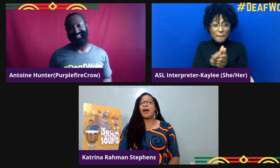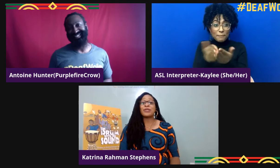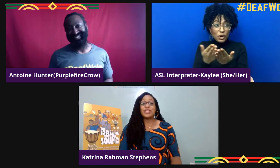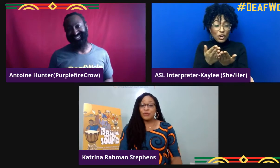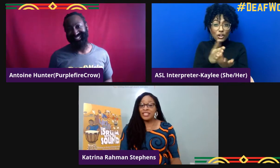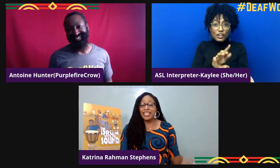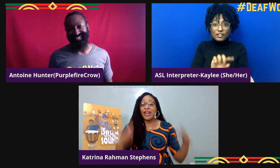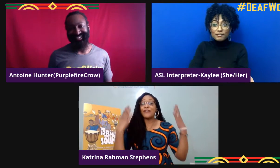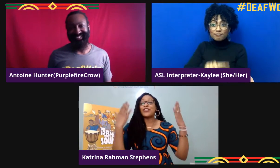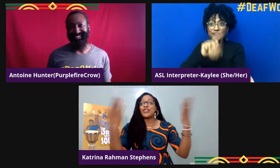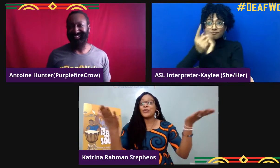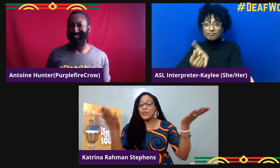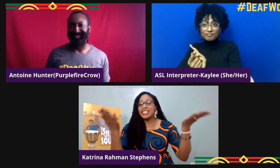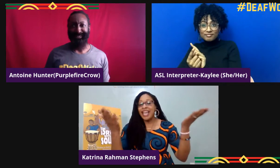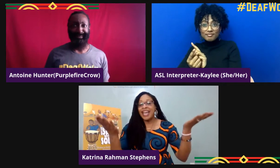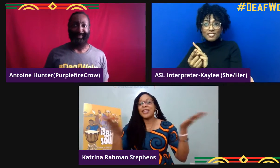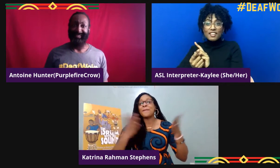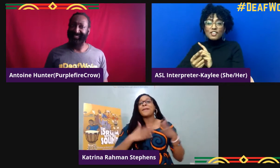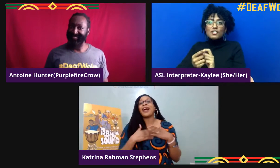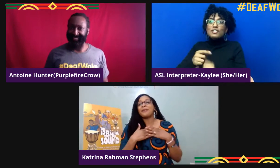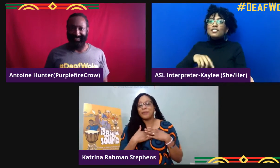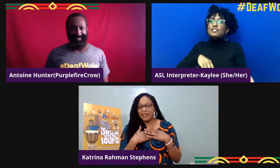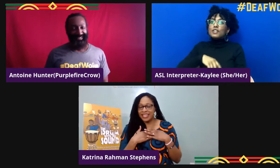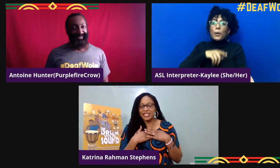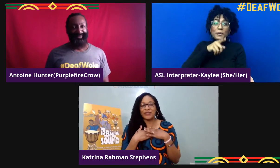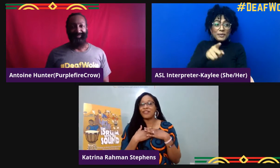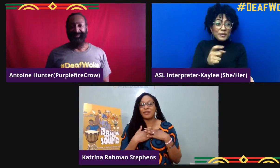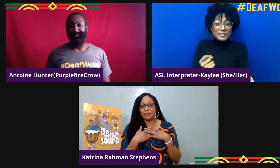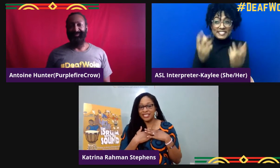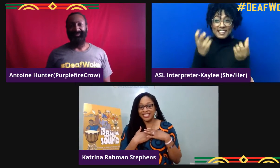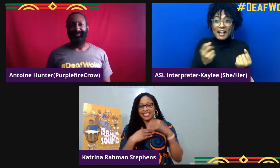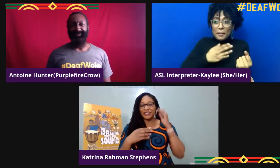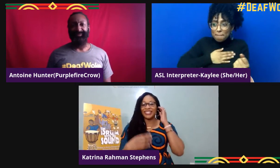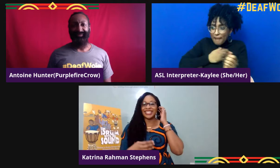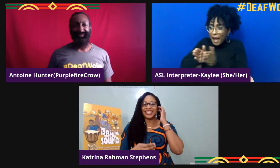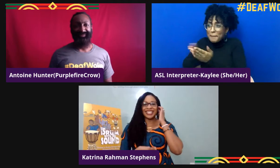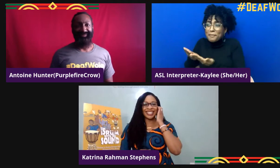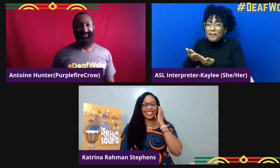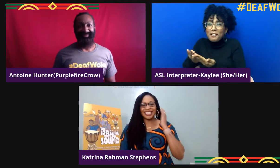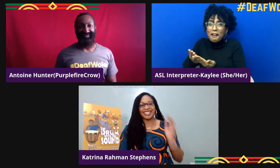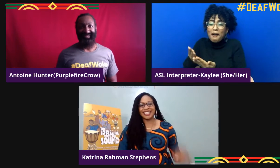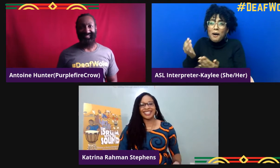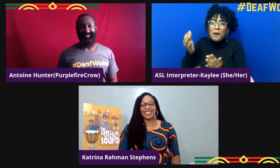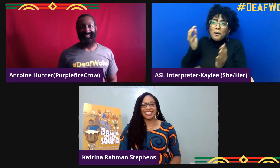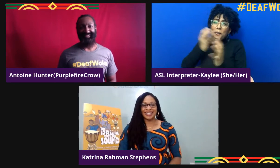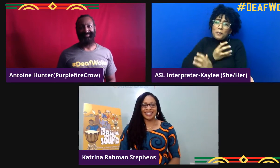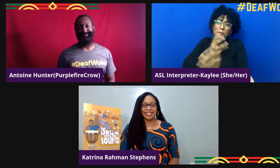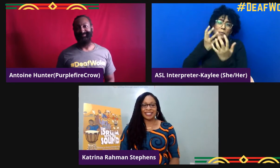So the opportunity of you signing my book is very appreciative.